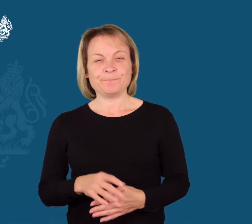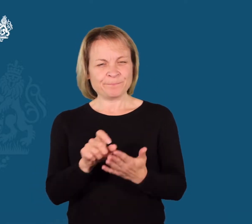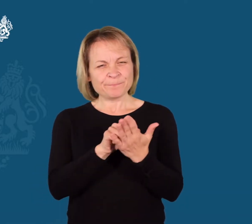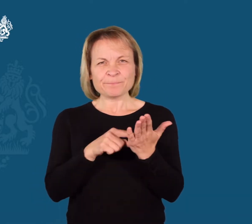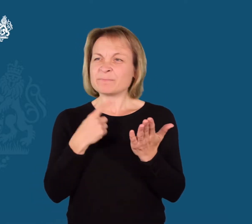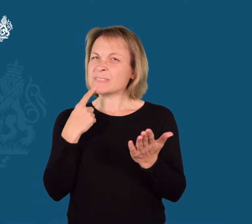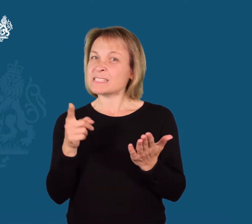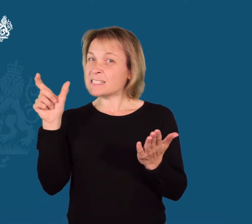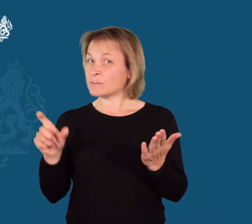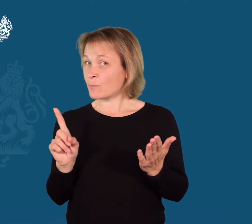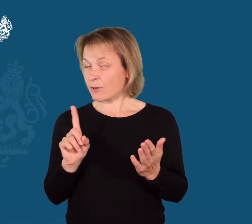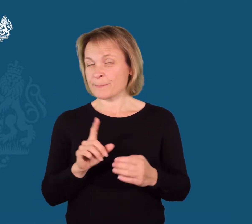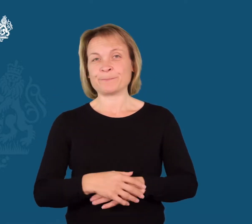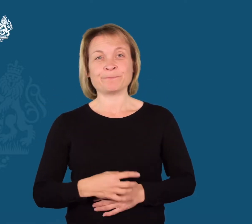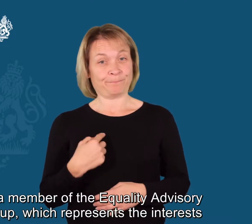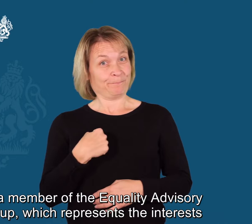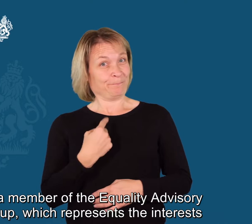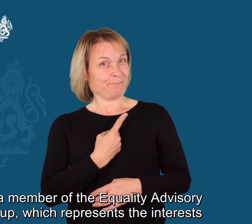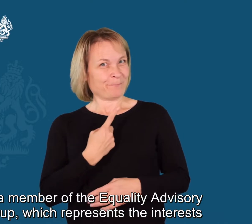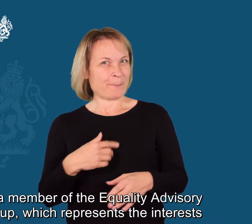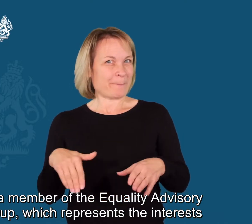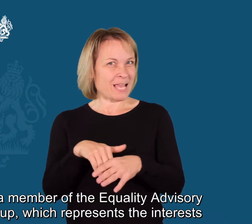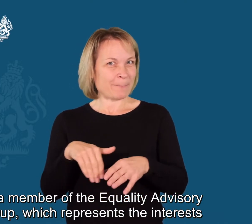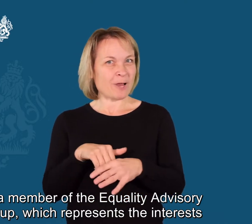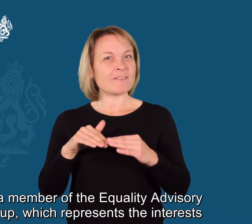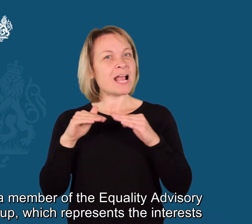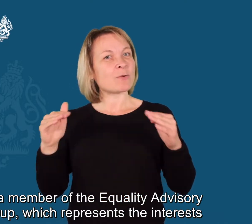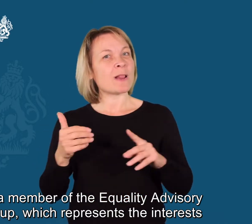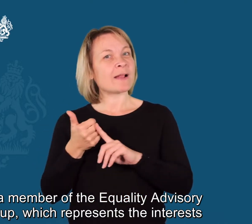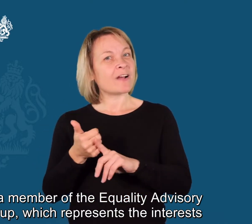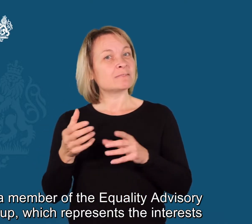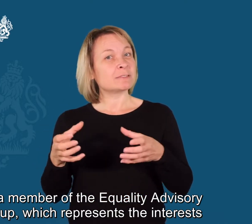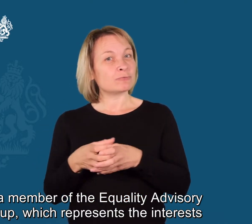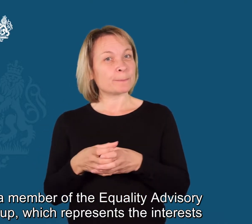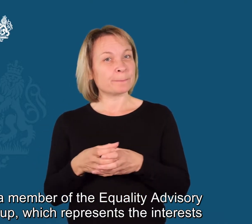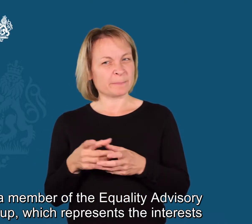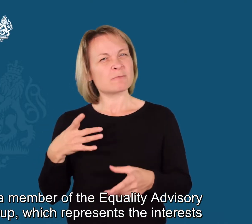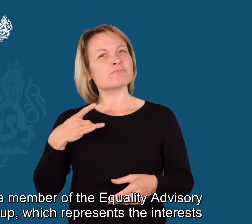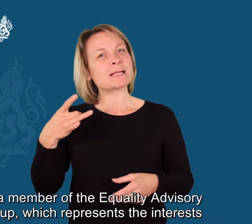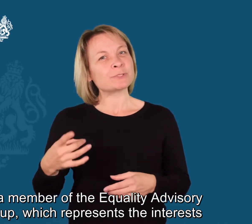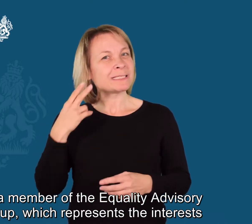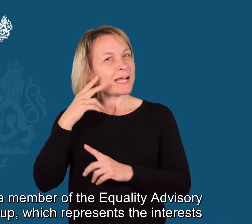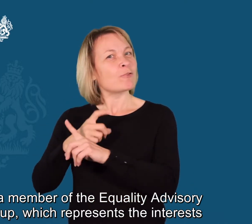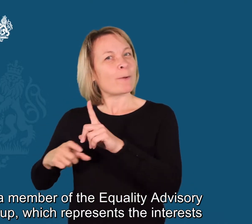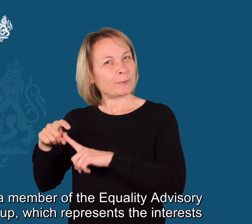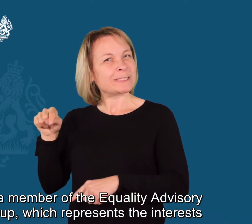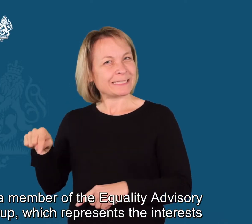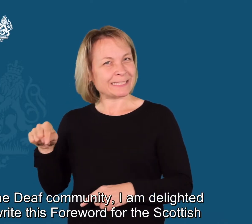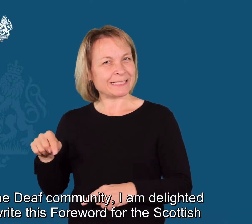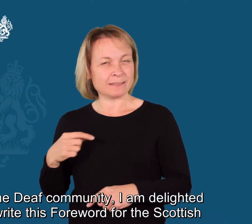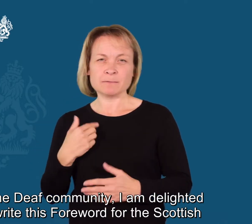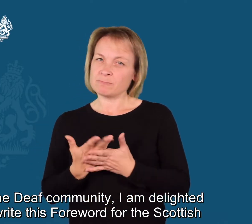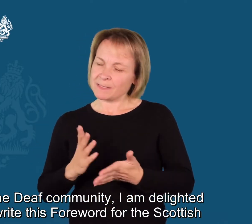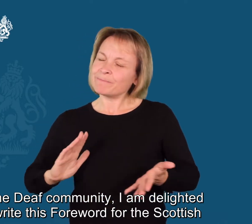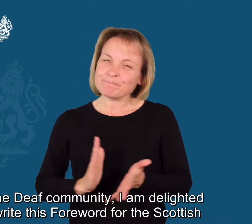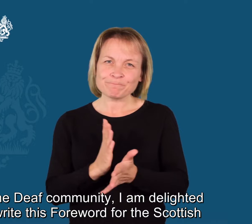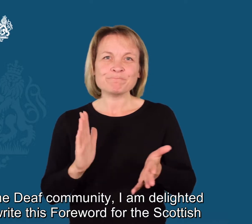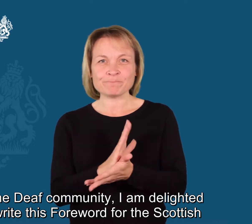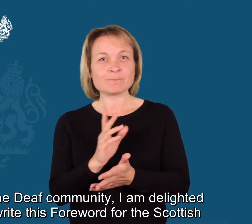As a member of the Equality Advisory Group, which represents the interests of the deaf community, I am delighted to write this foreword for the Scottish Courts and